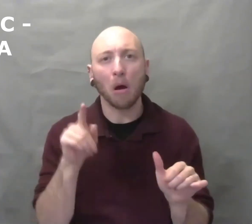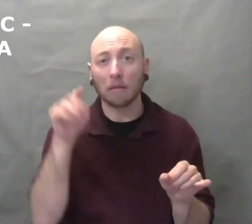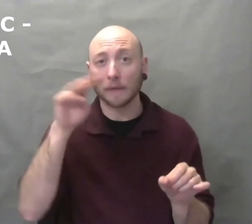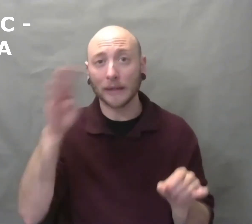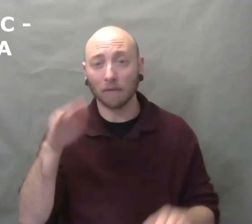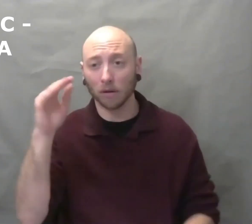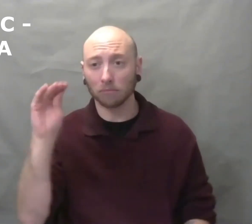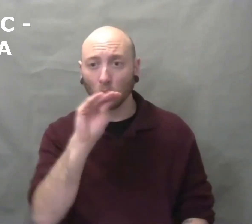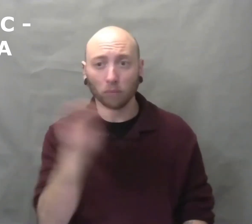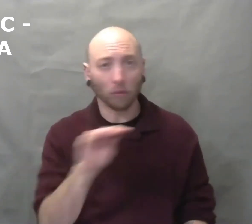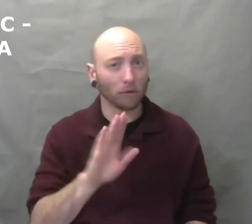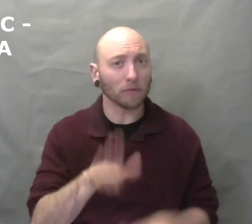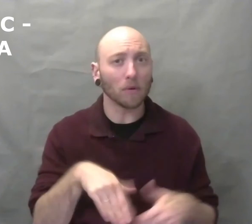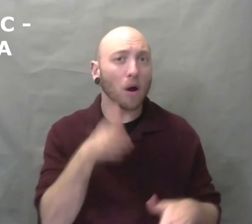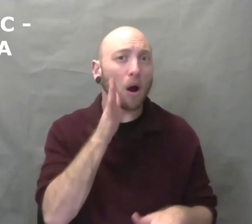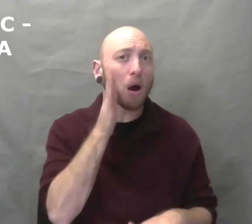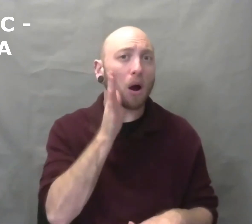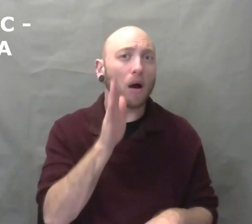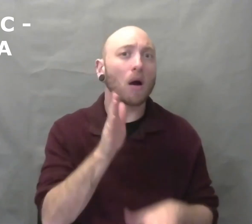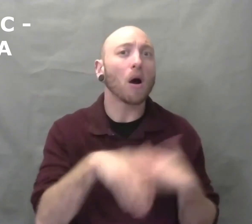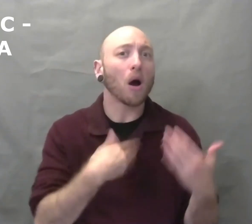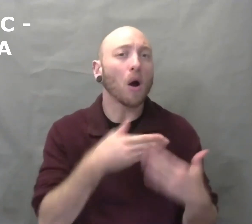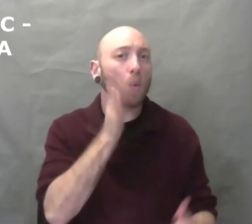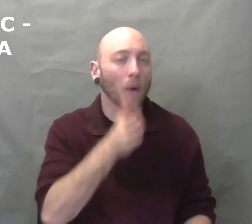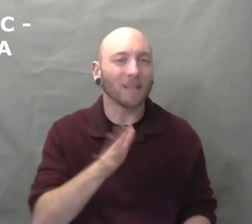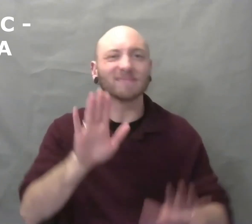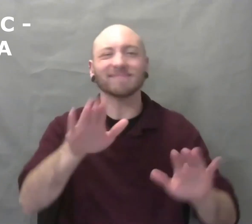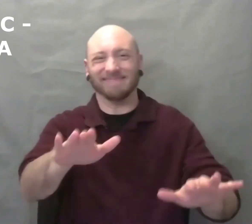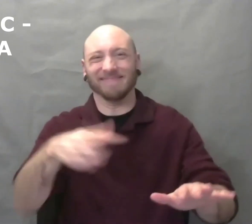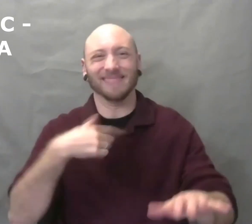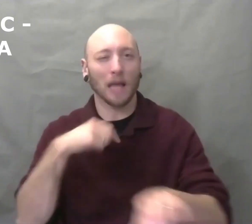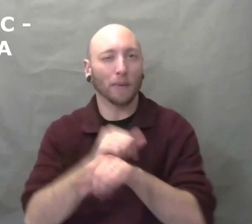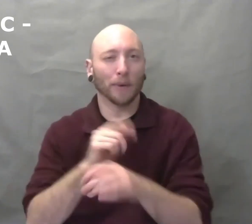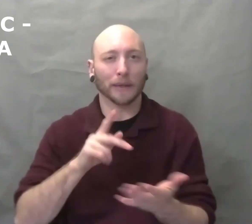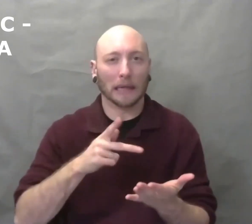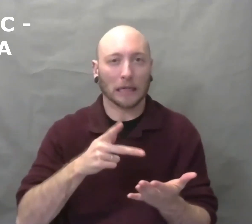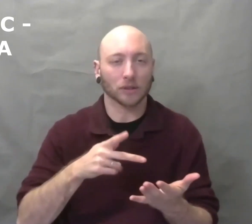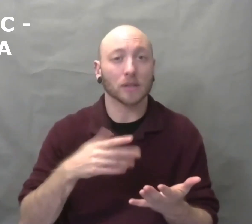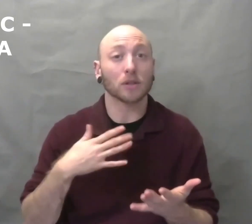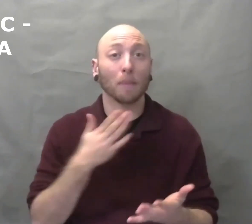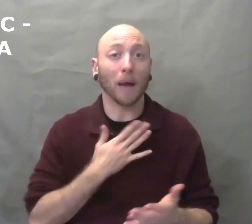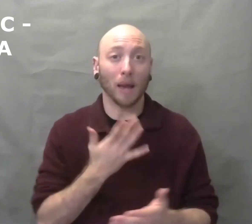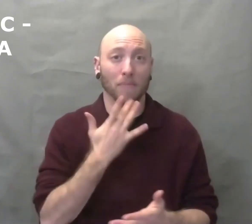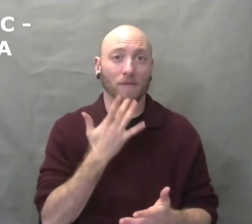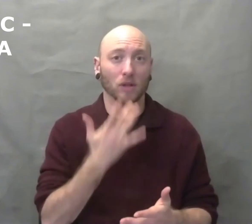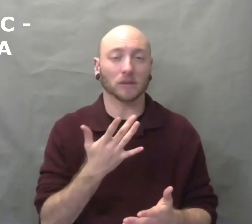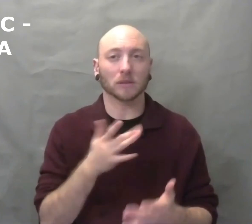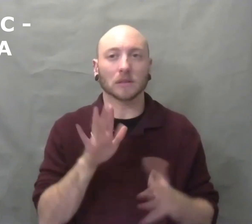is, I work in a kitchen. I'm always making direct amends to people whenever possible. I'm always cursing people out. It happens. I work in a